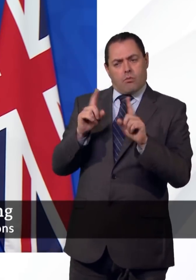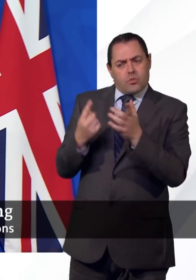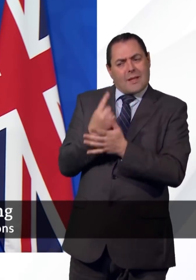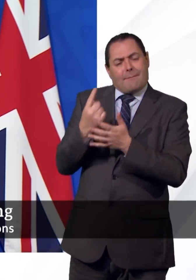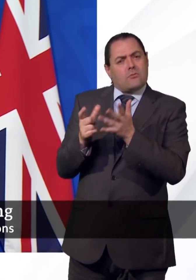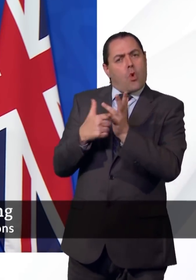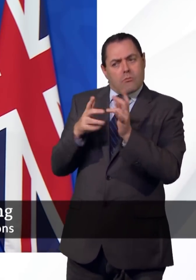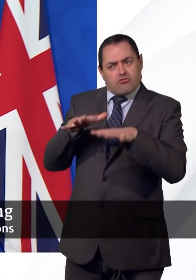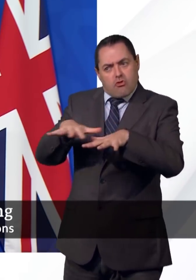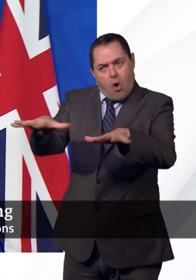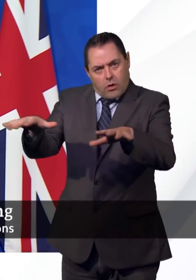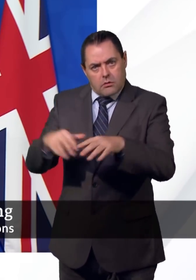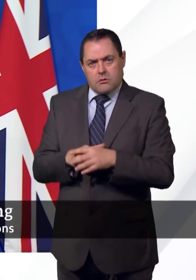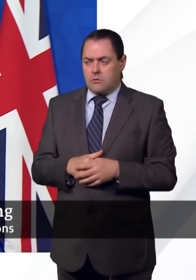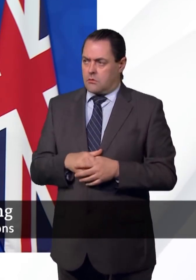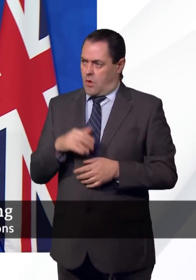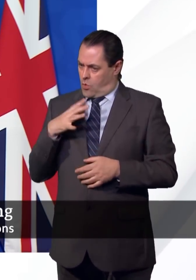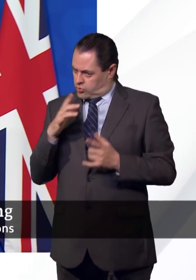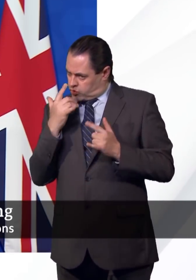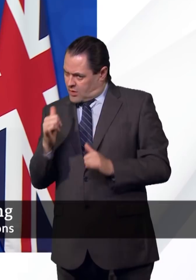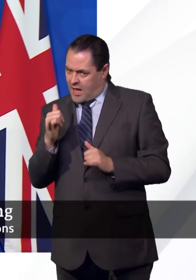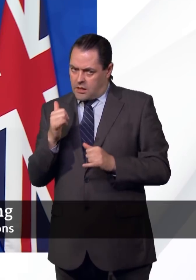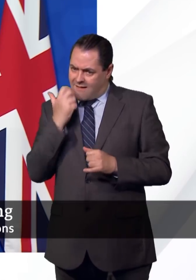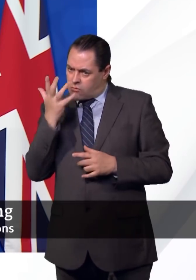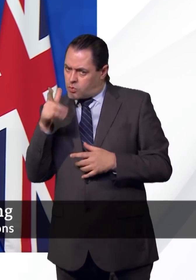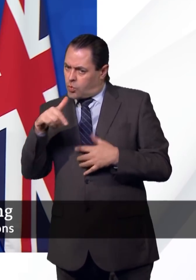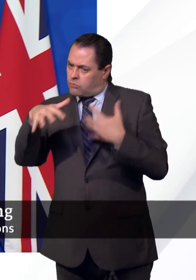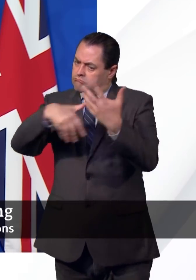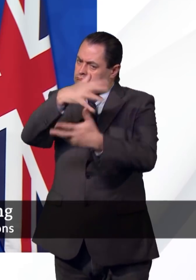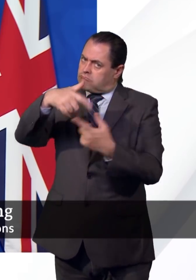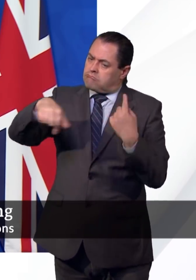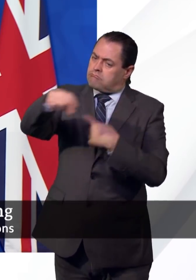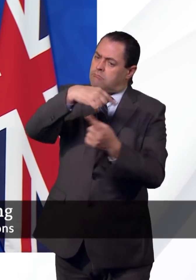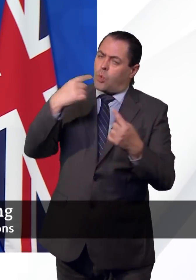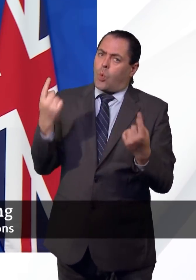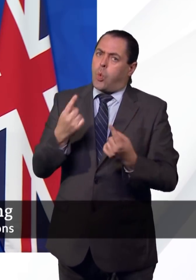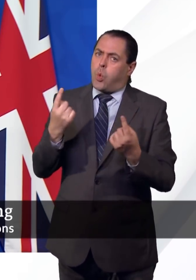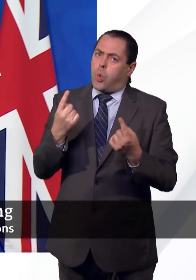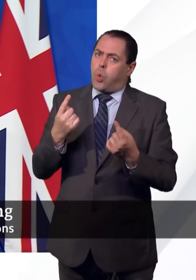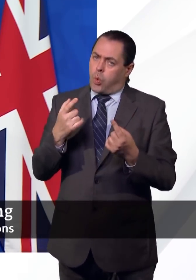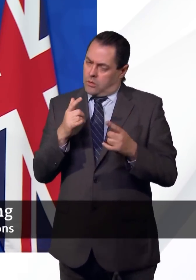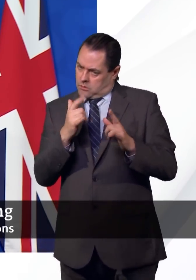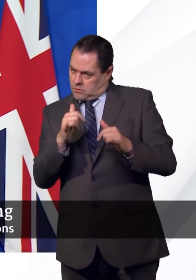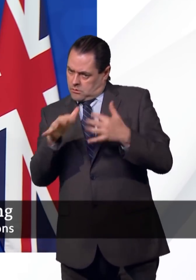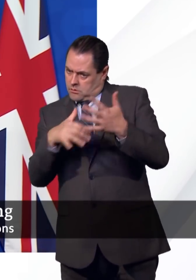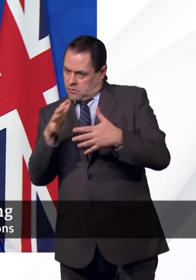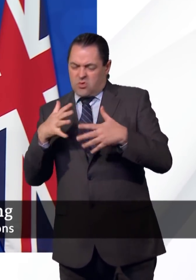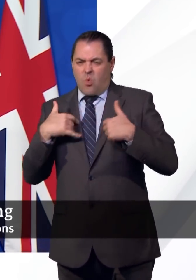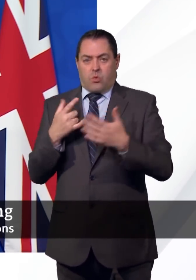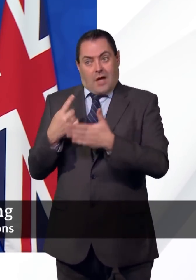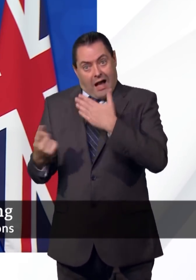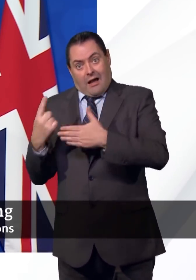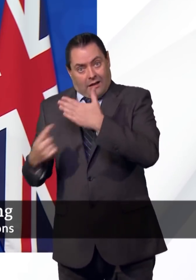for contacts instead of isolation, so we keep people safe while minimising the